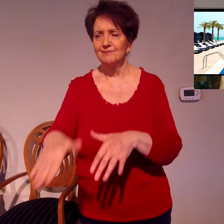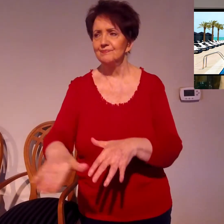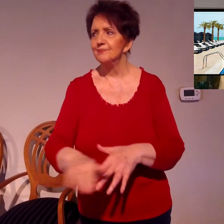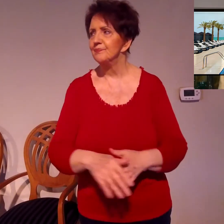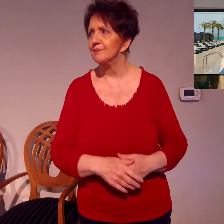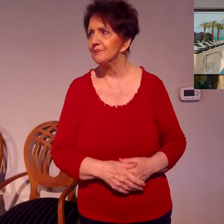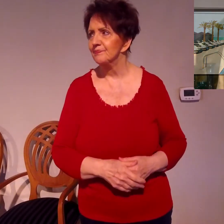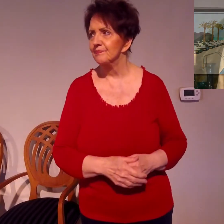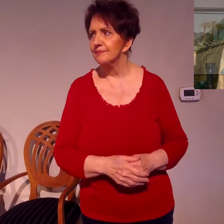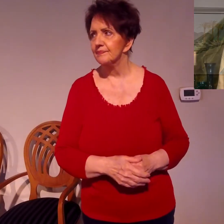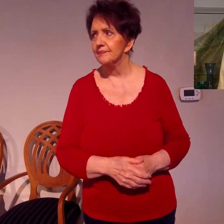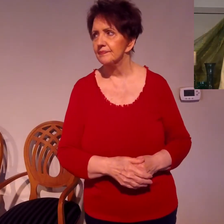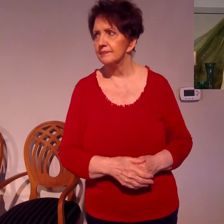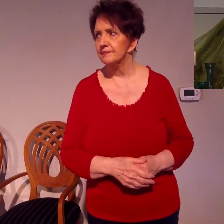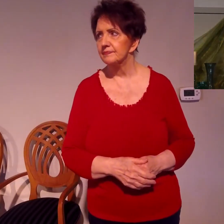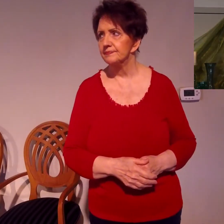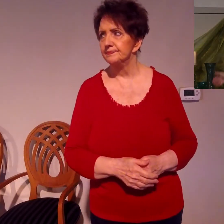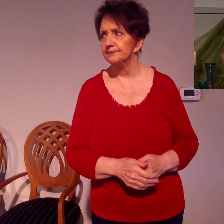The ocean.